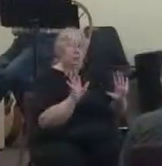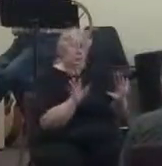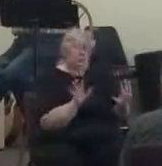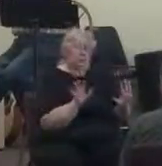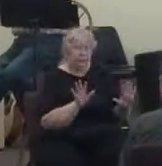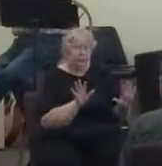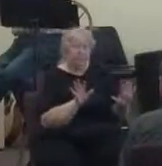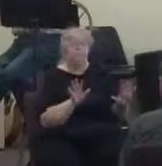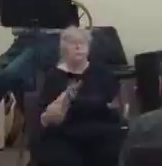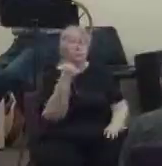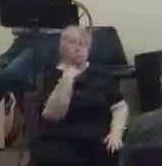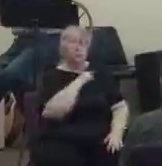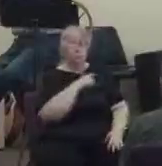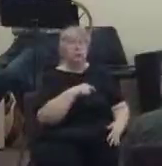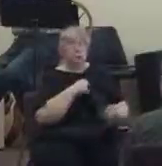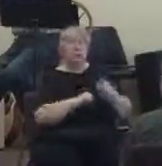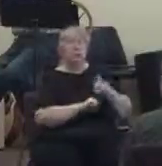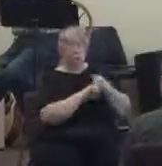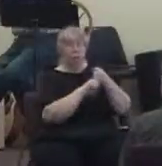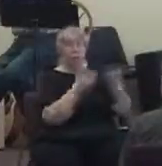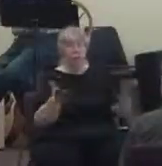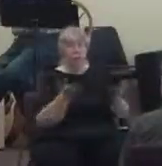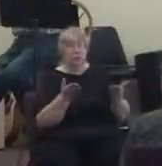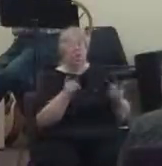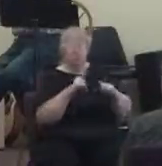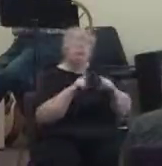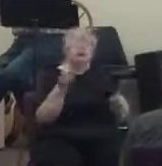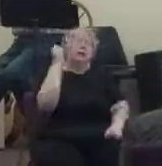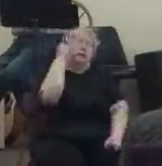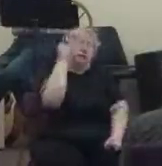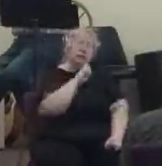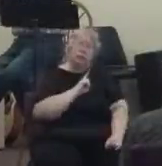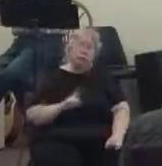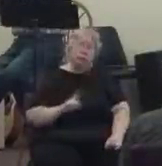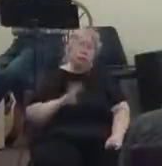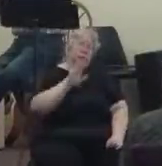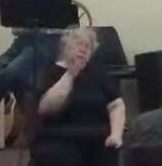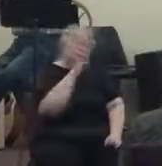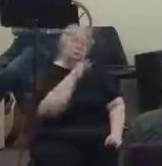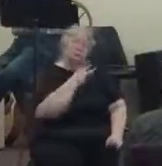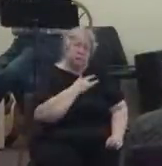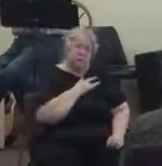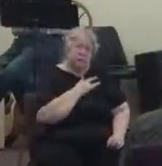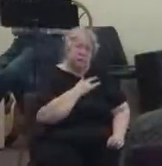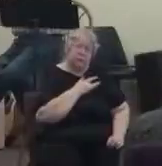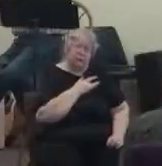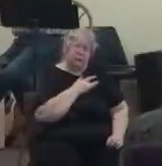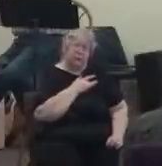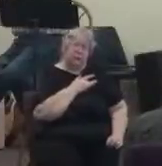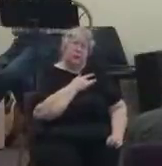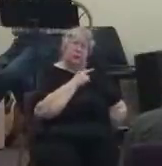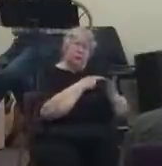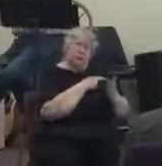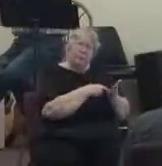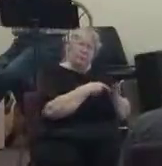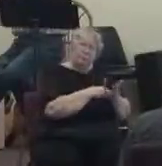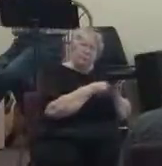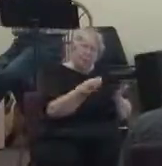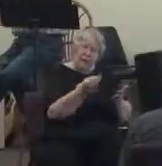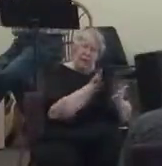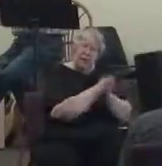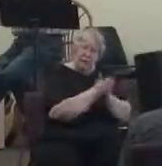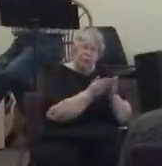so this is not about that. This is if the Lord touches your heart to sponsor one or more pastors, we would love you to